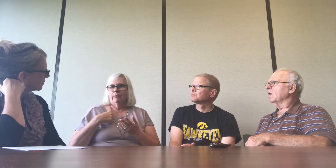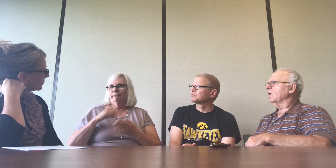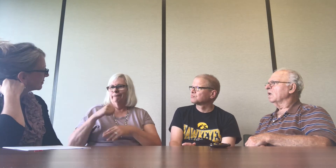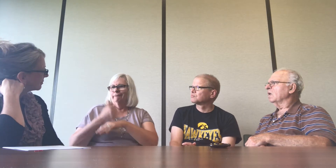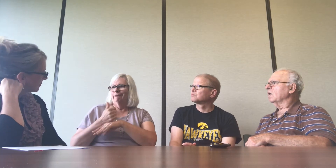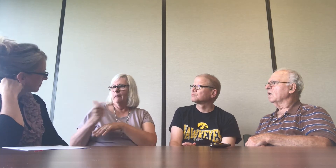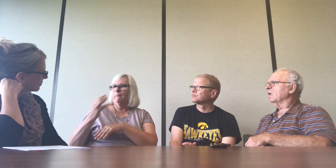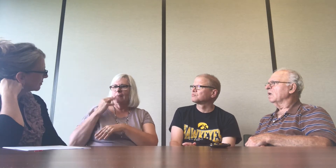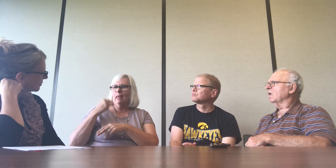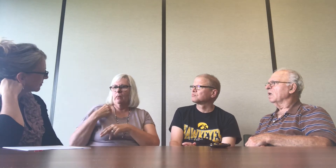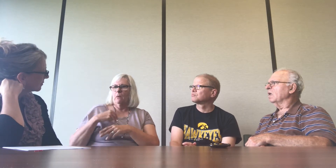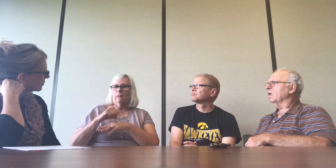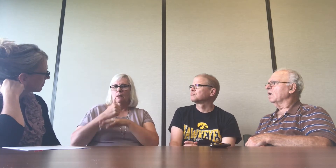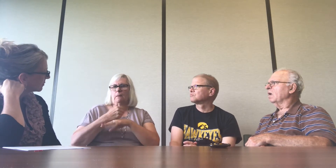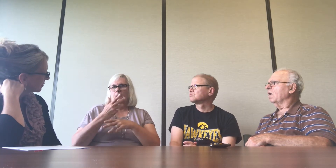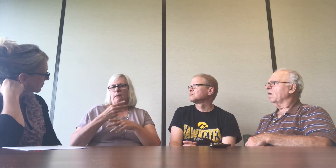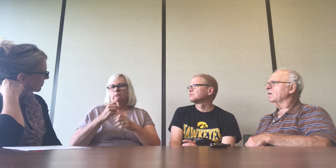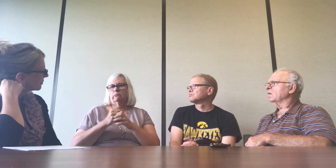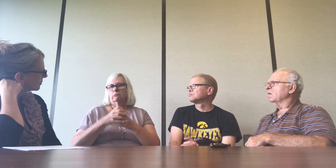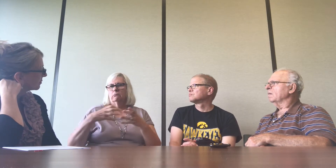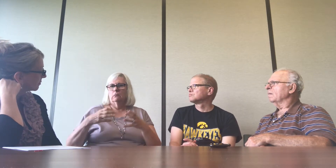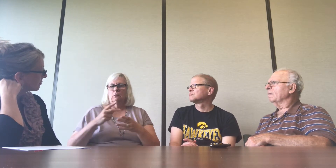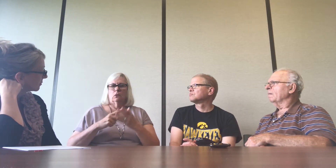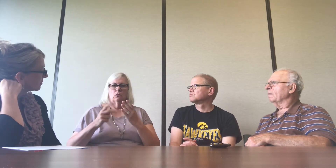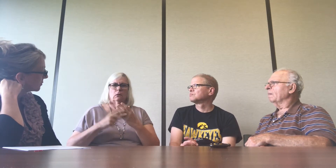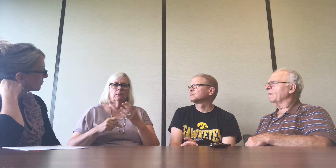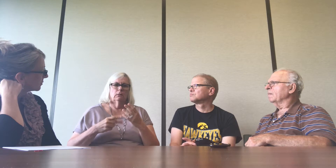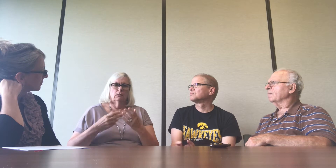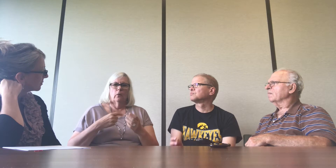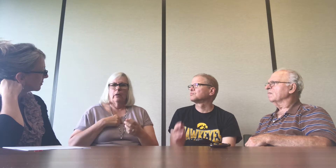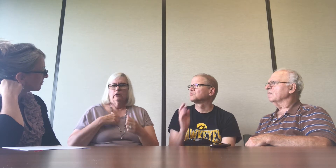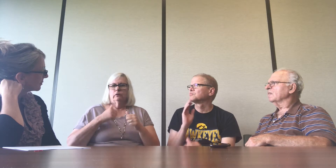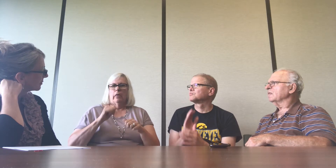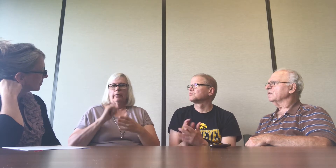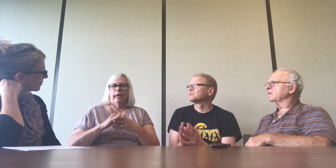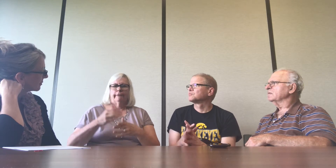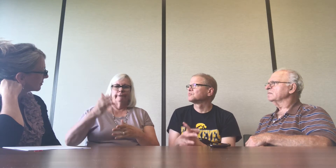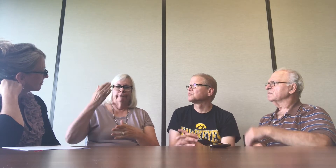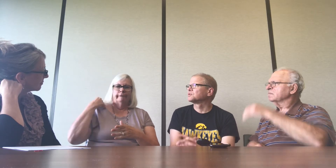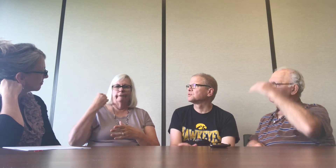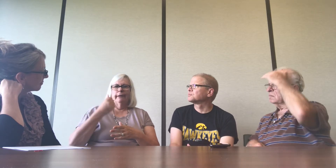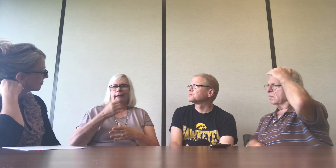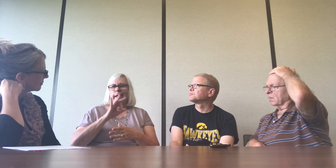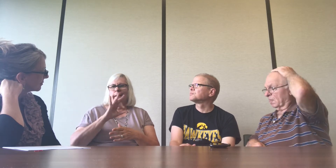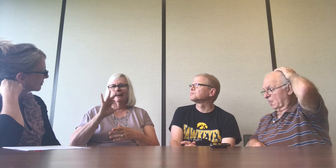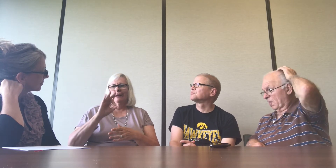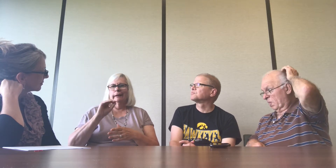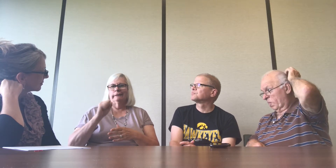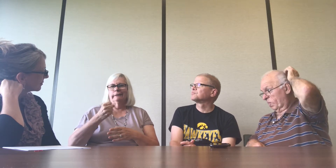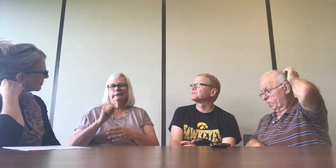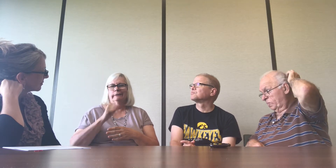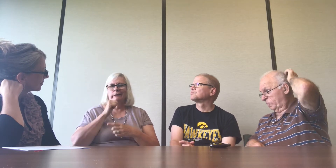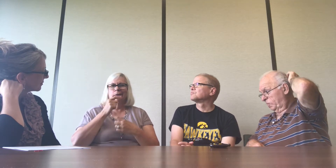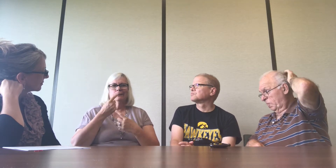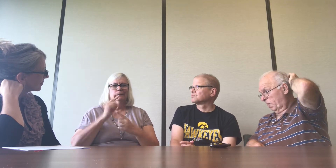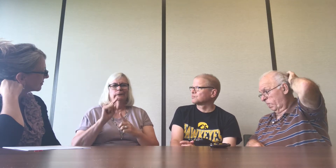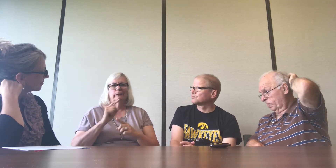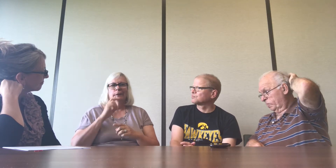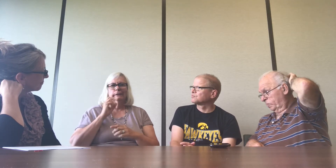program. Shirley, I was wondering if we could set up a mental health program here in Iowa,